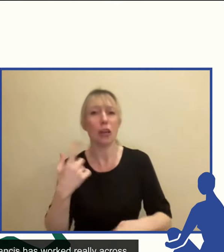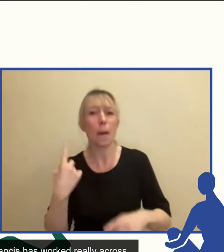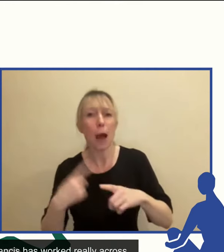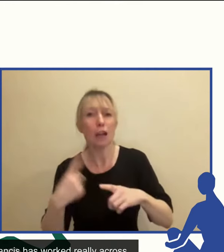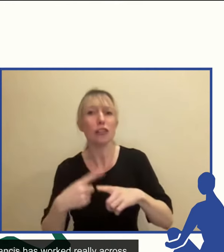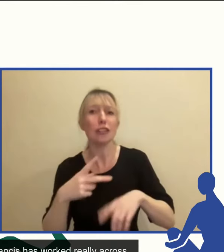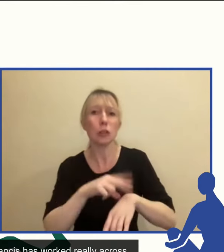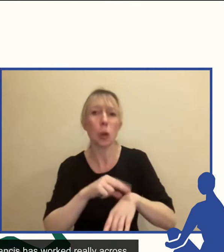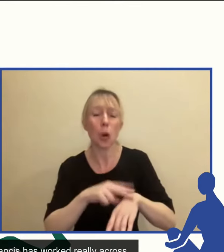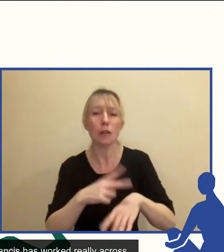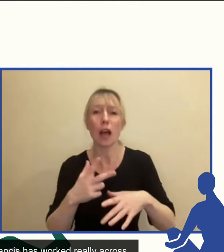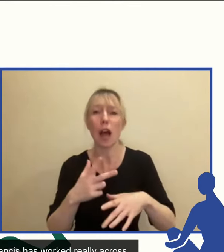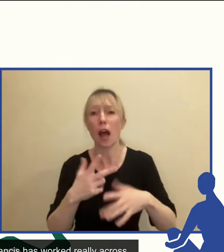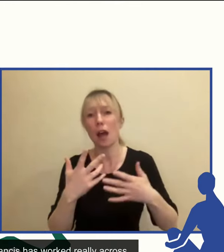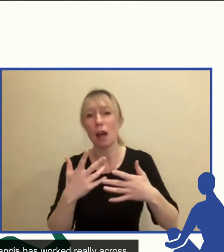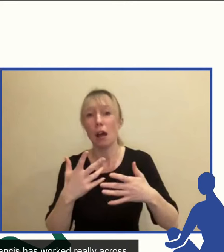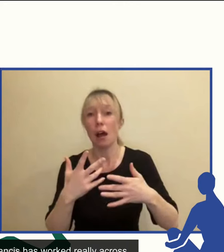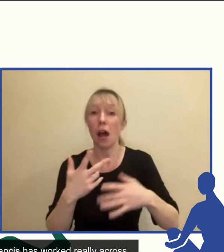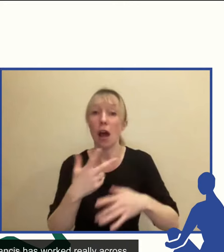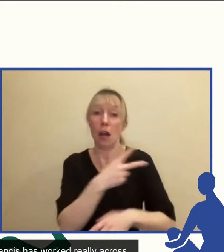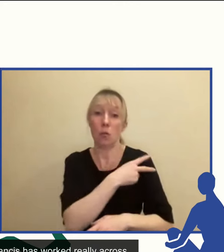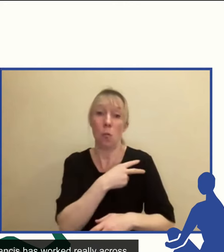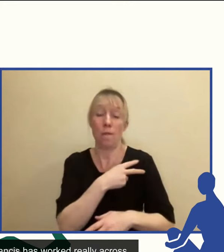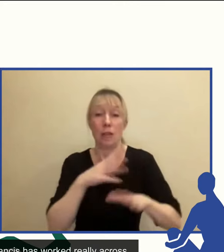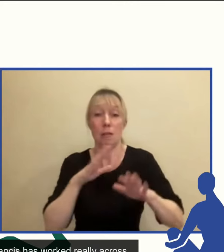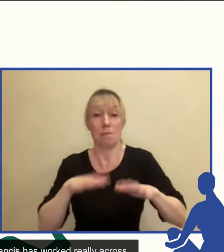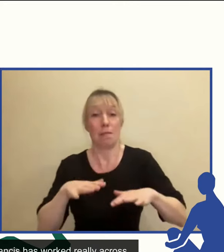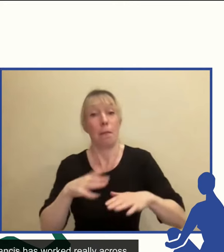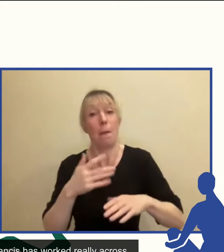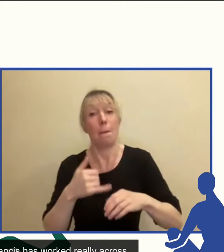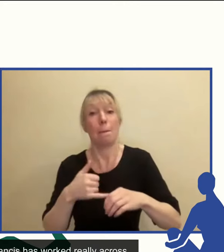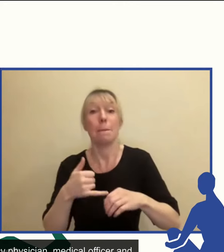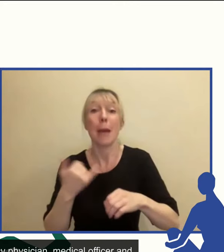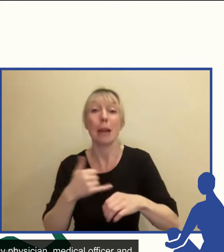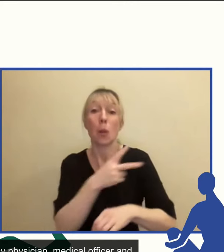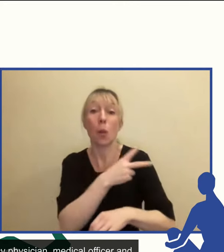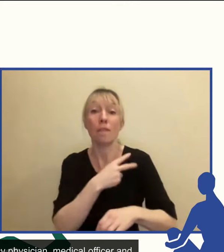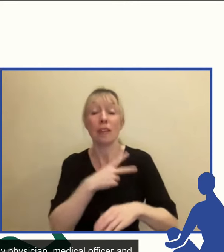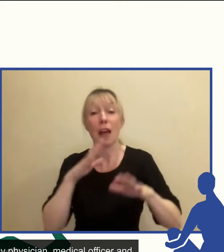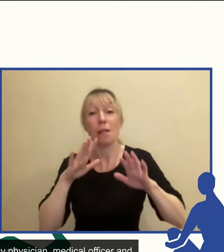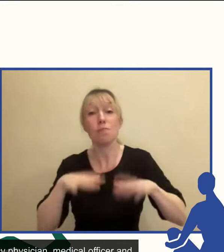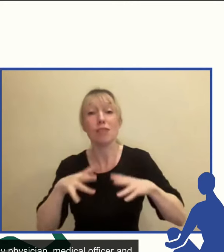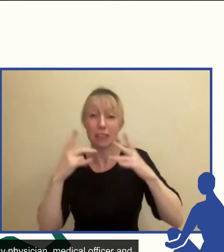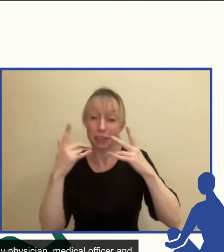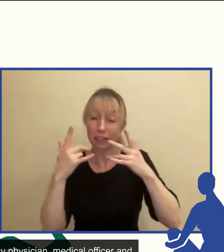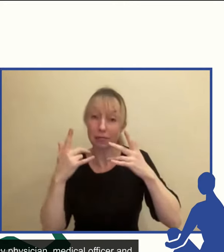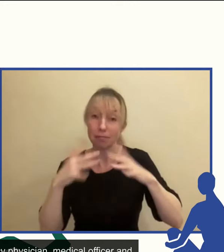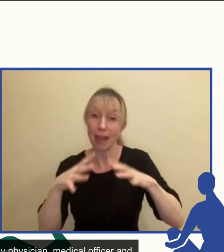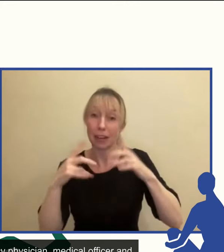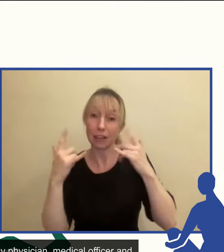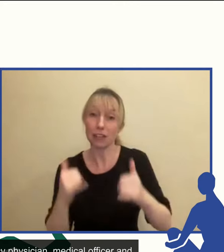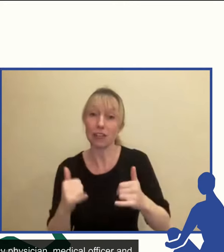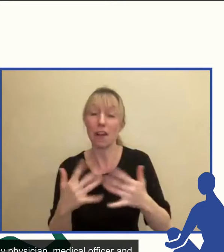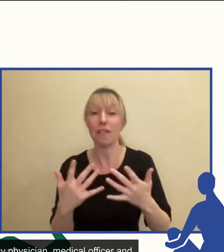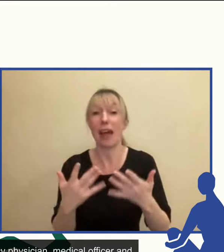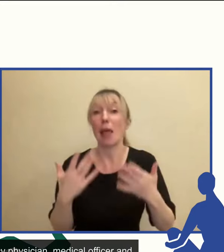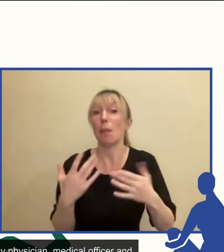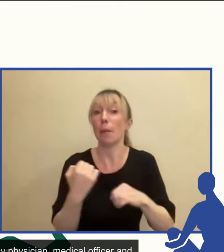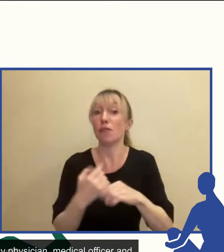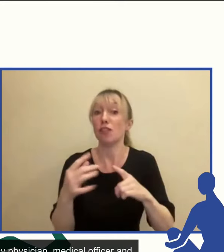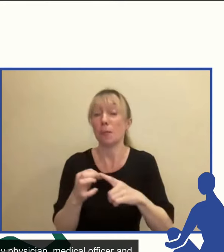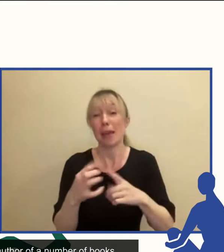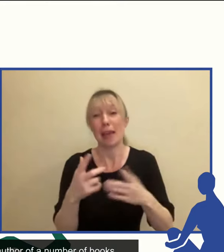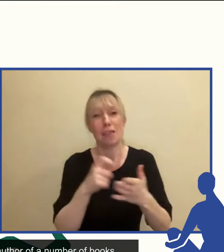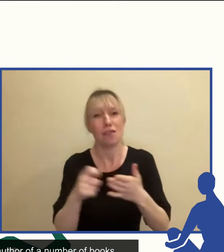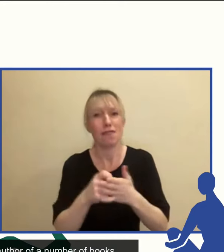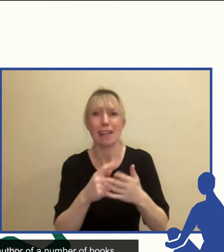British Antarctic Survey, and presently as a GP. He's the award-winning author of a number of books and also writes for The